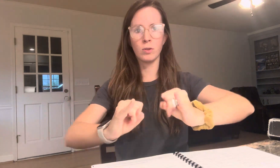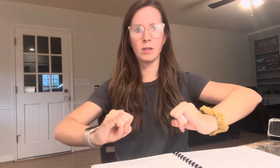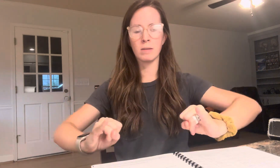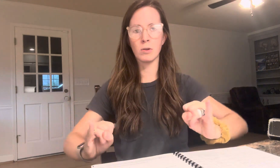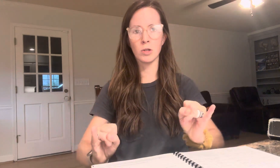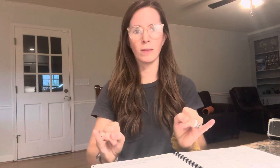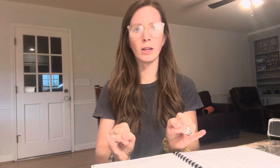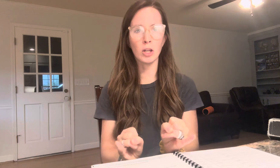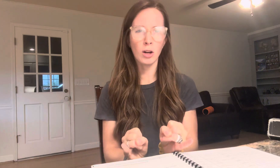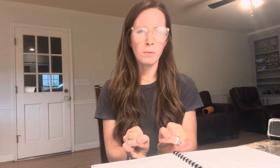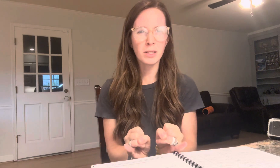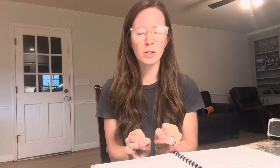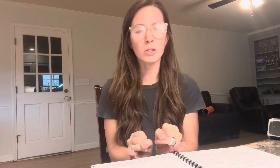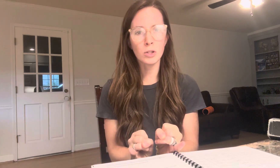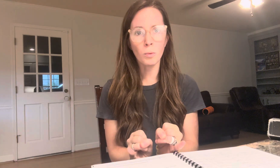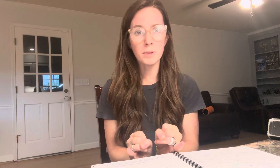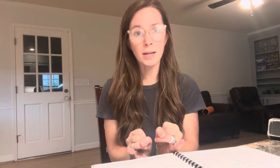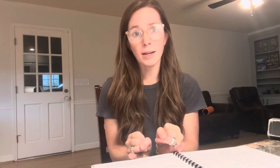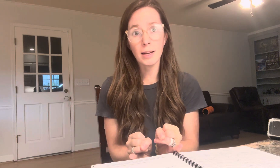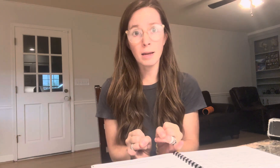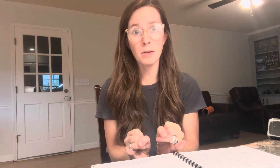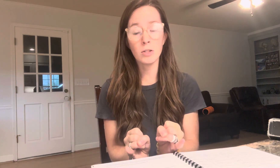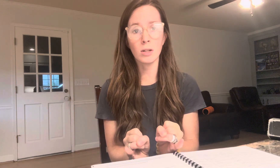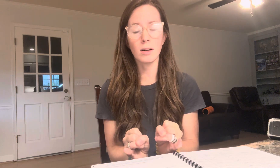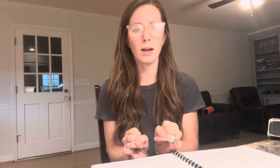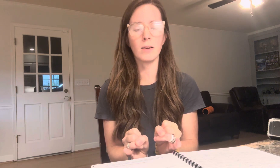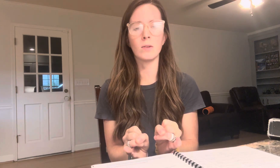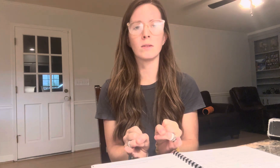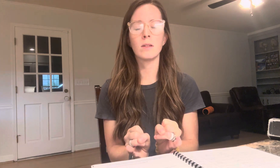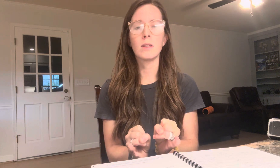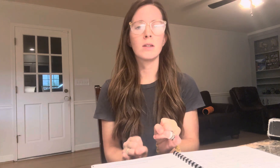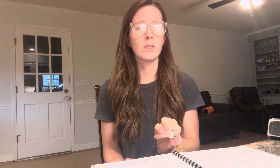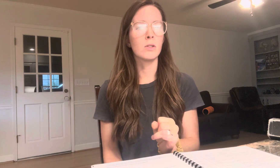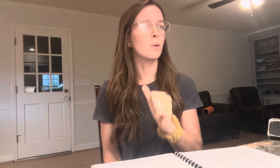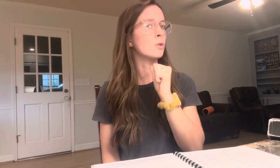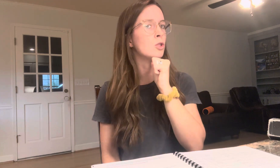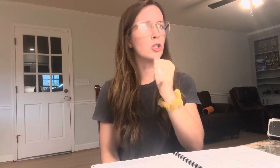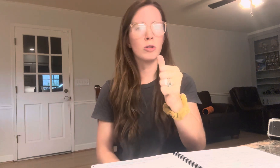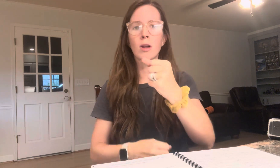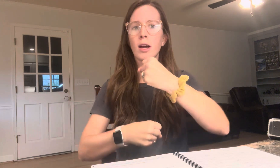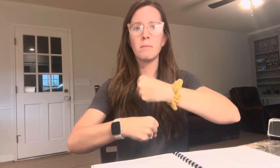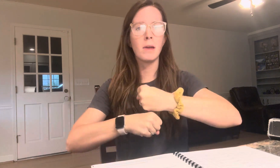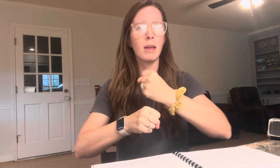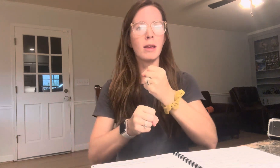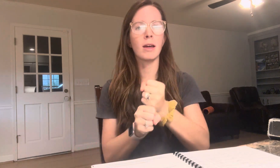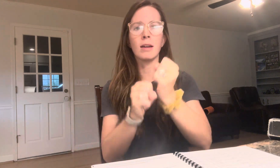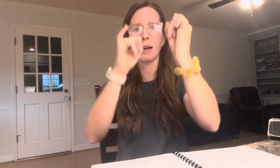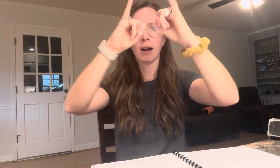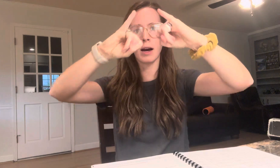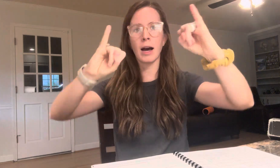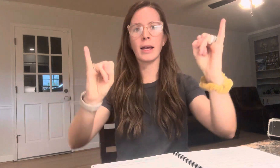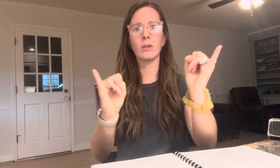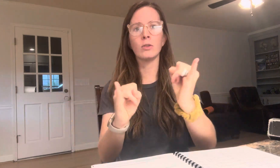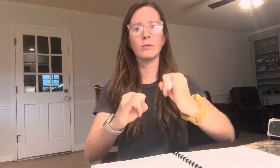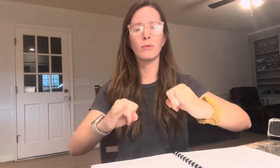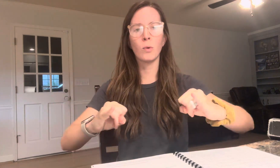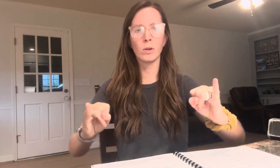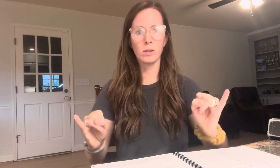this motion like you're almost like you're sculpting an image or an idol. So do not make an idol for